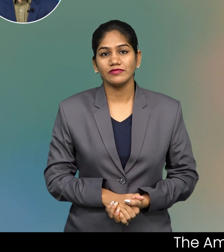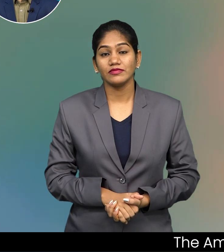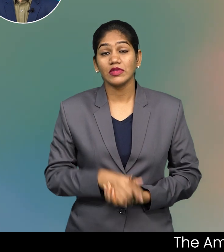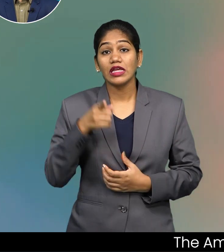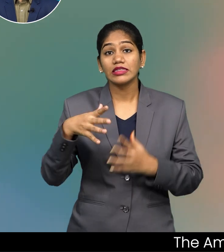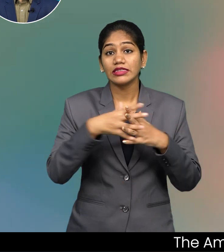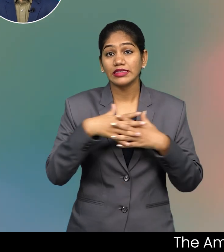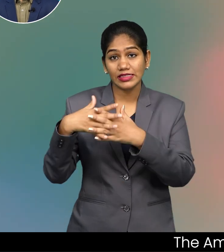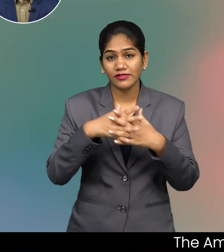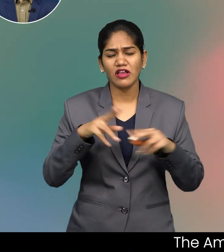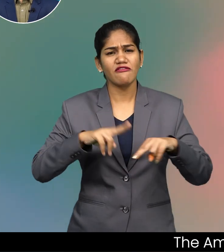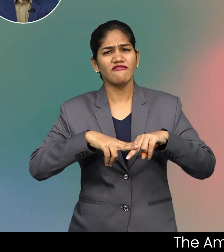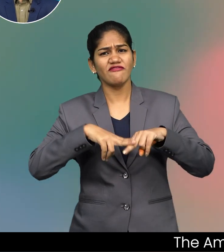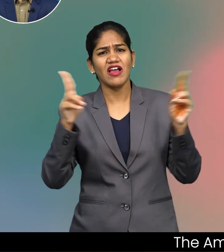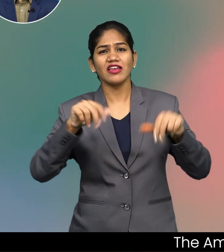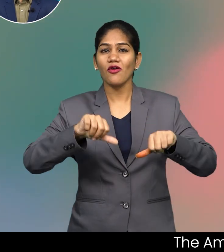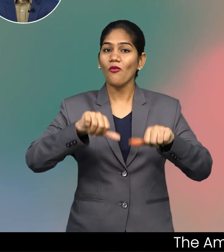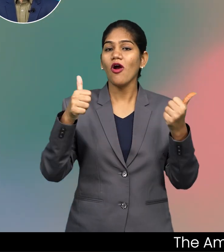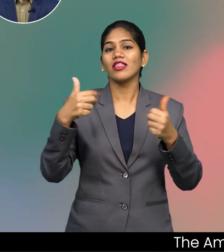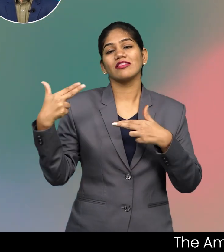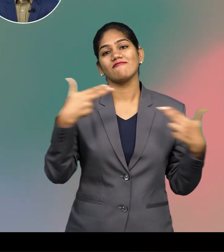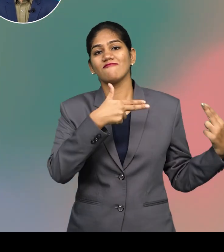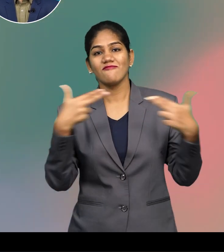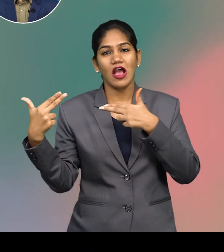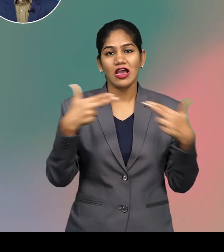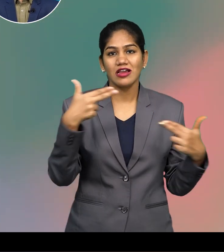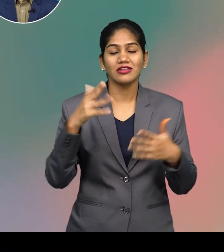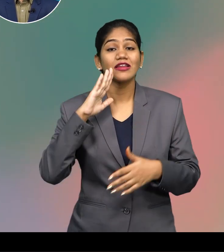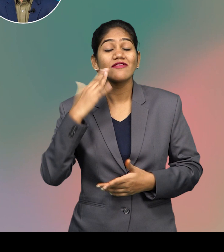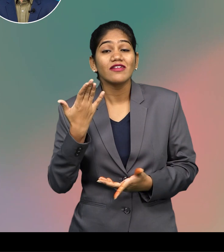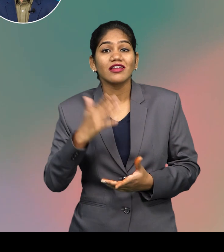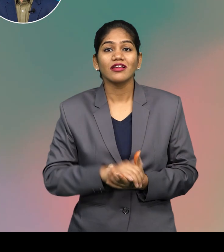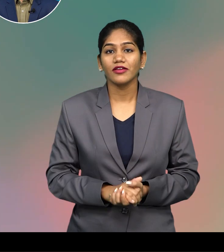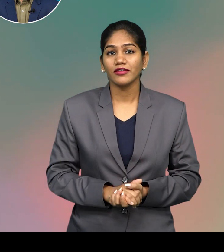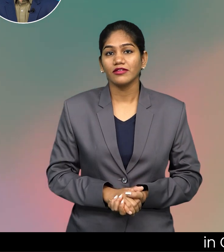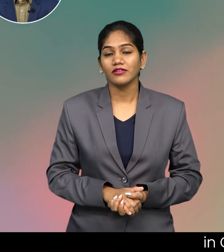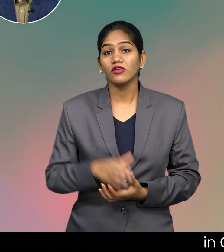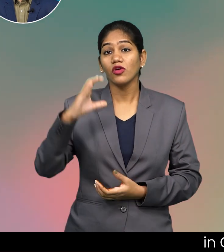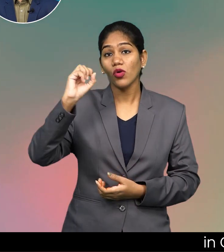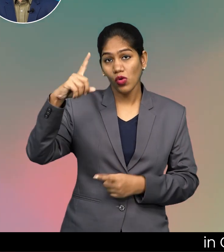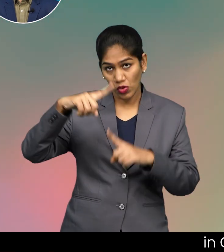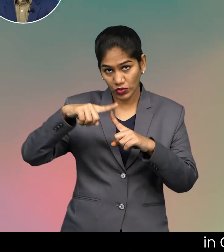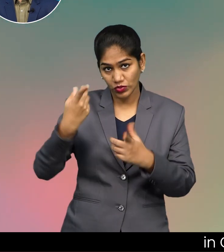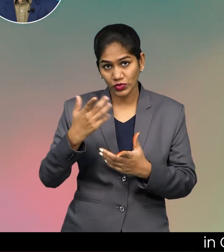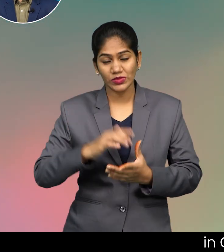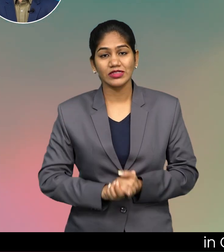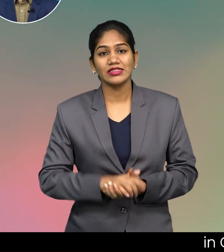The Americans finally won the war in